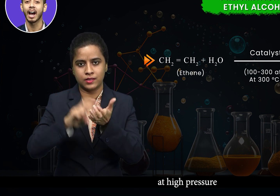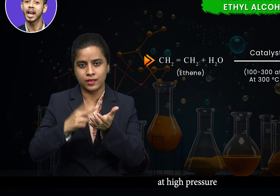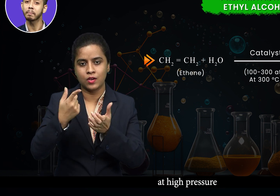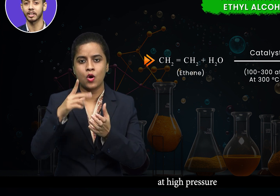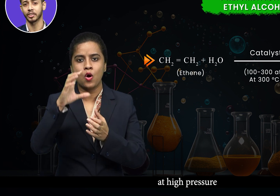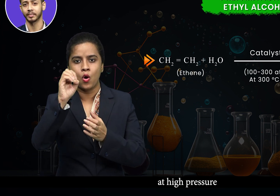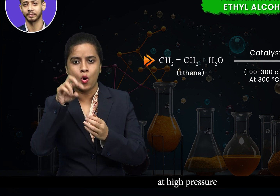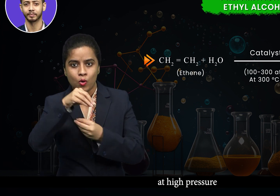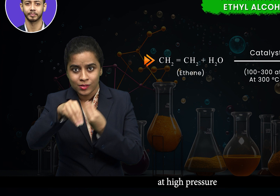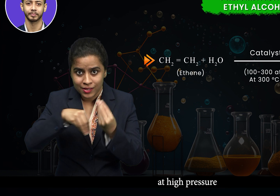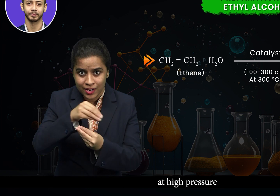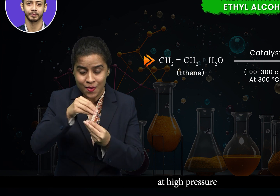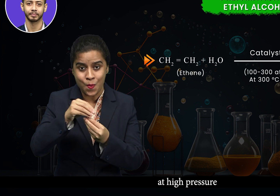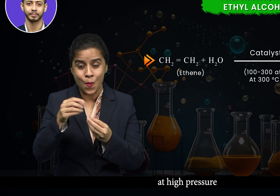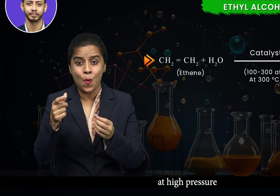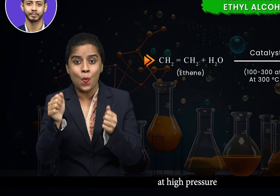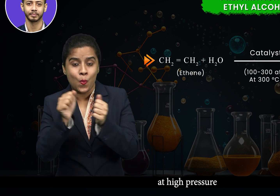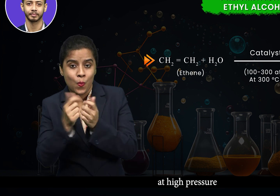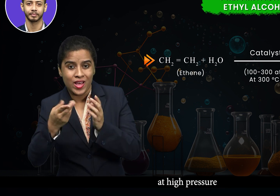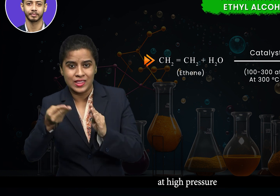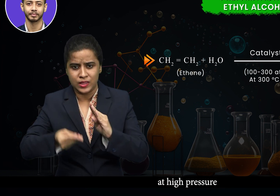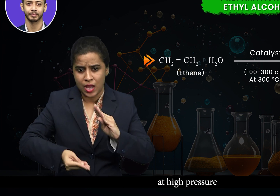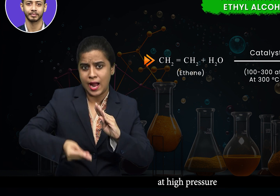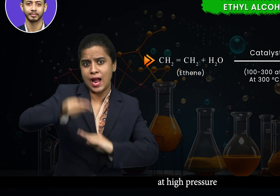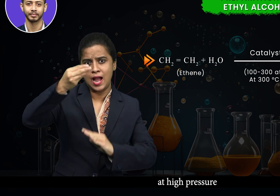at high pressure